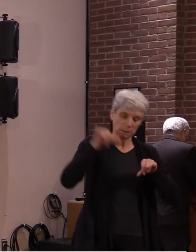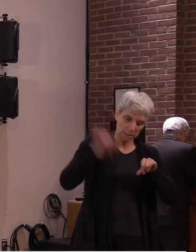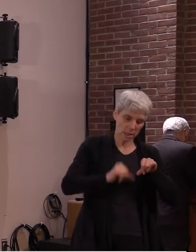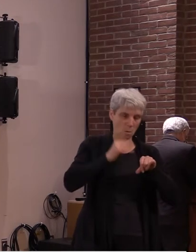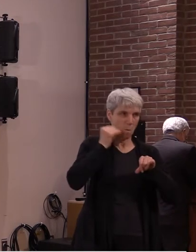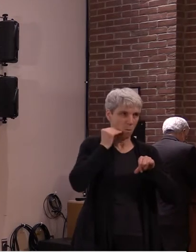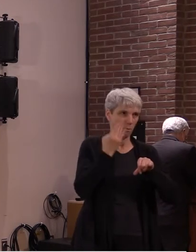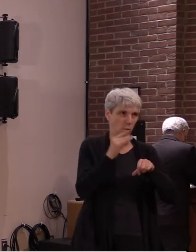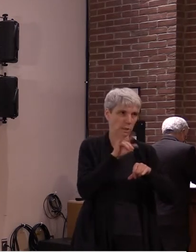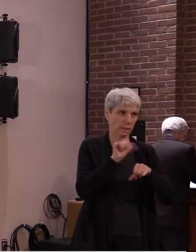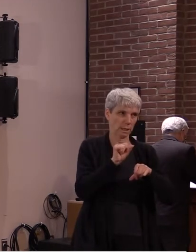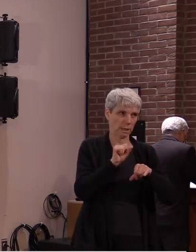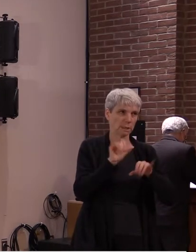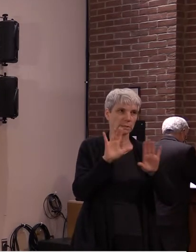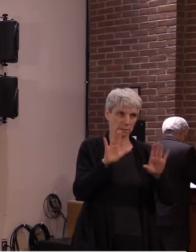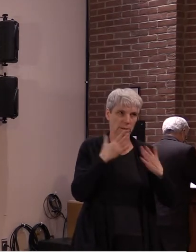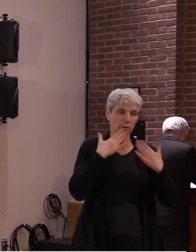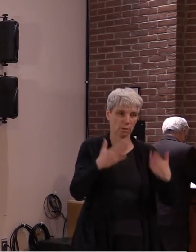Thank you.